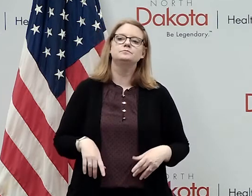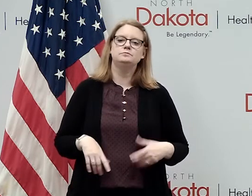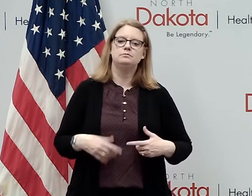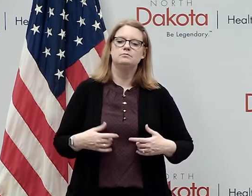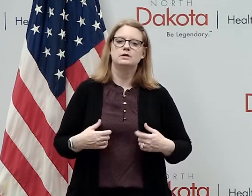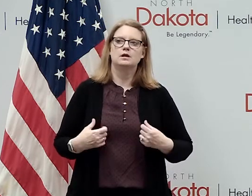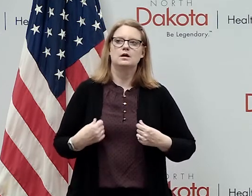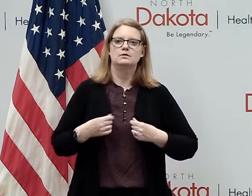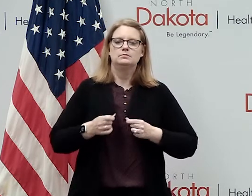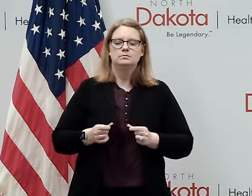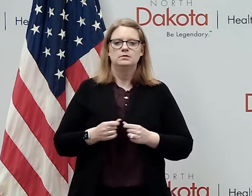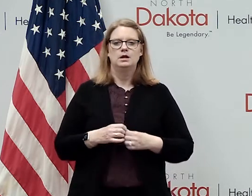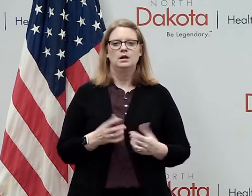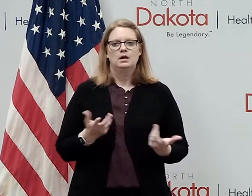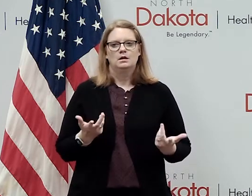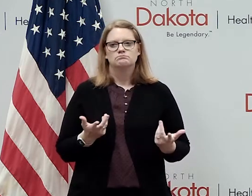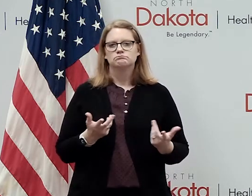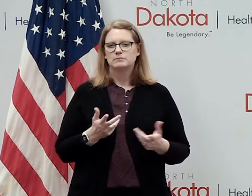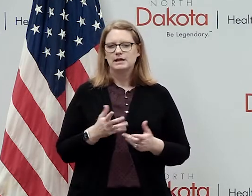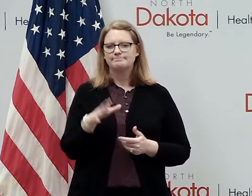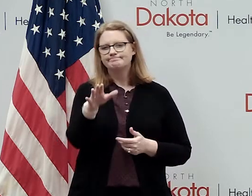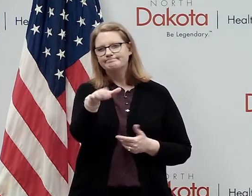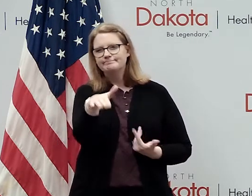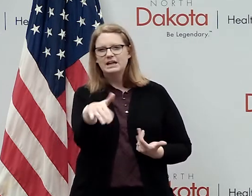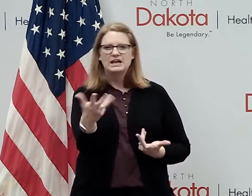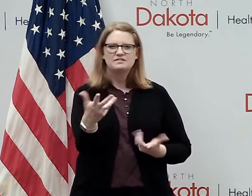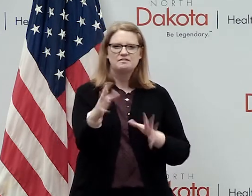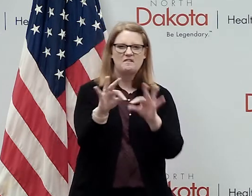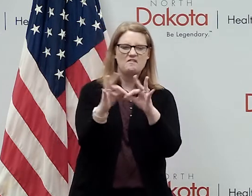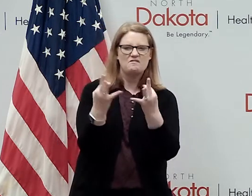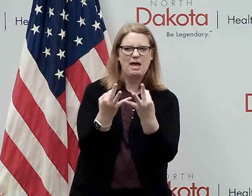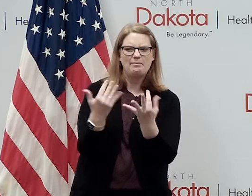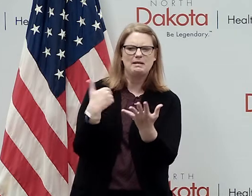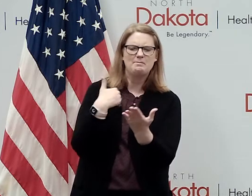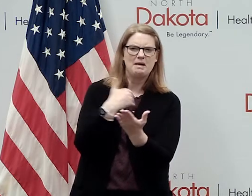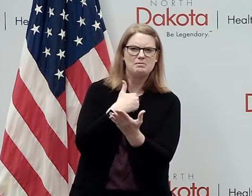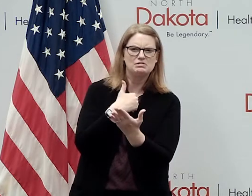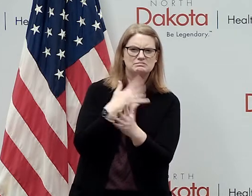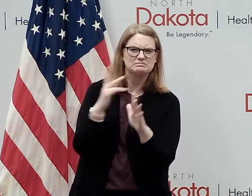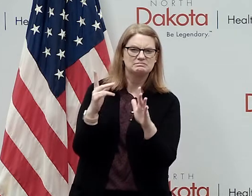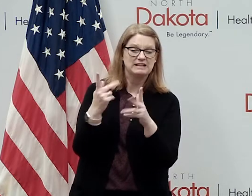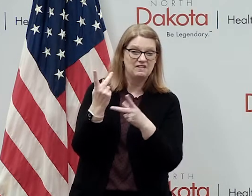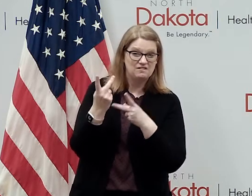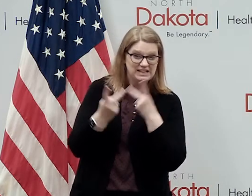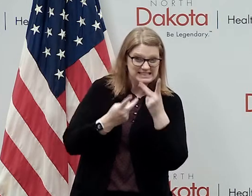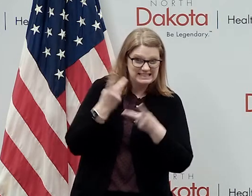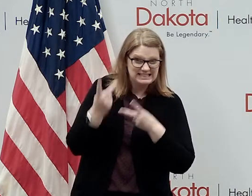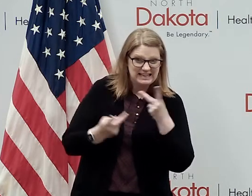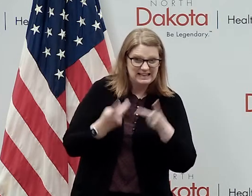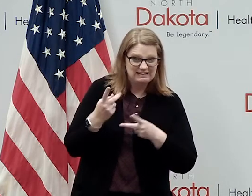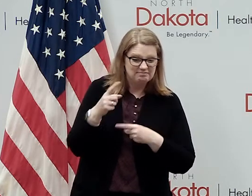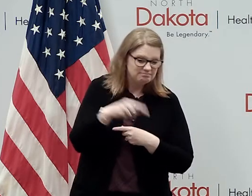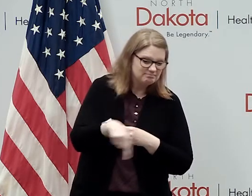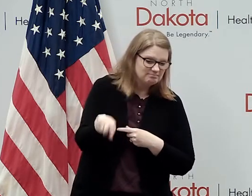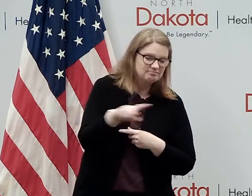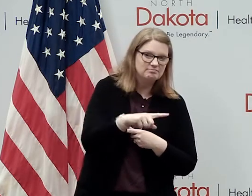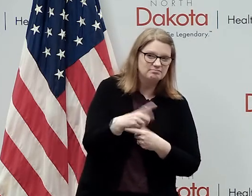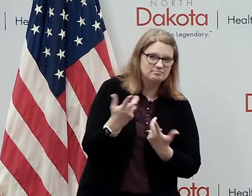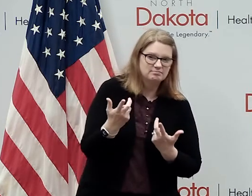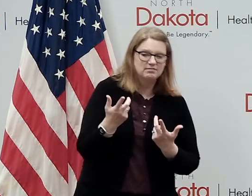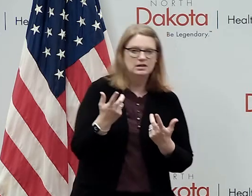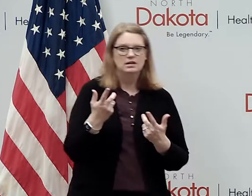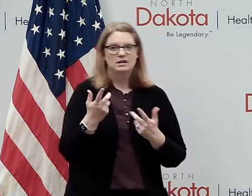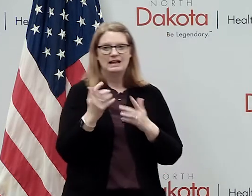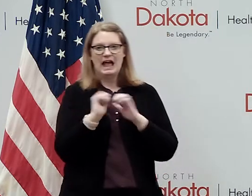hey, how could we get residents, how could we get family members visiting those residents